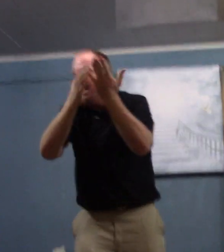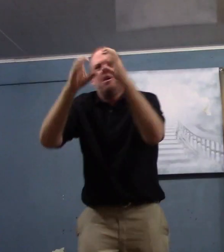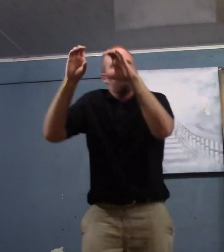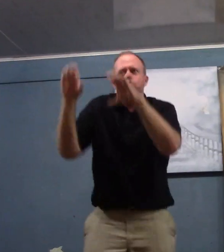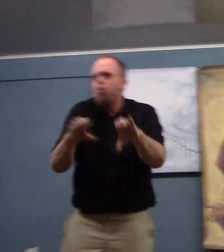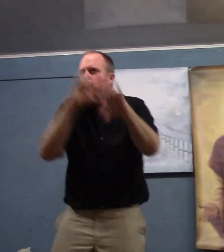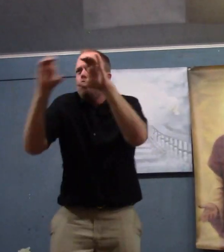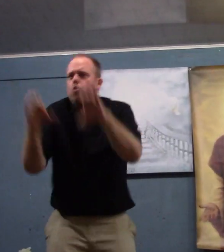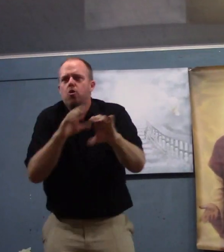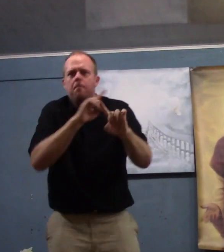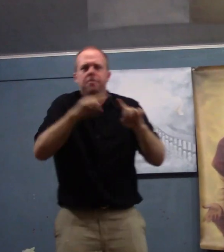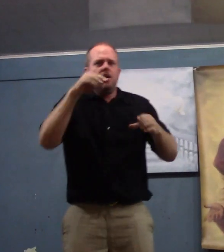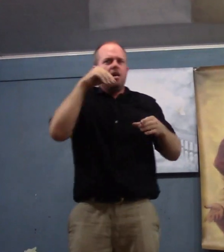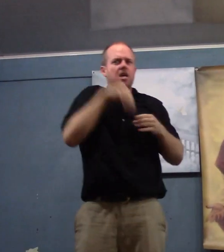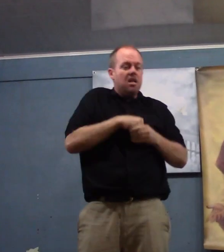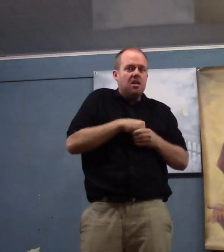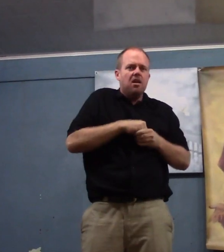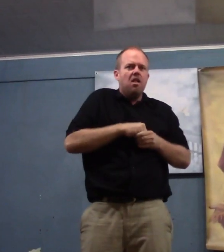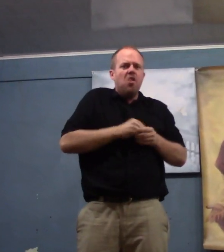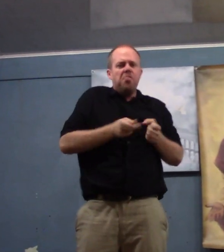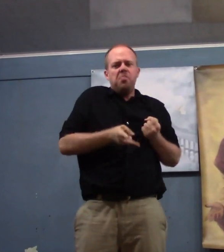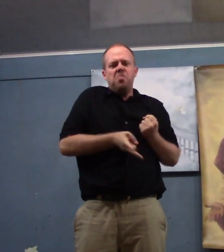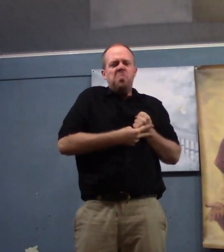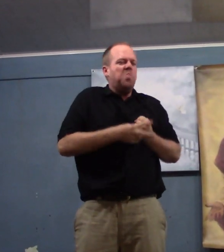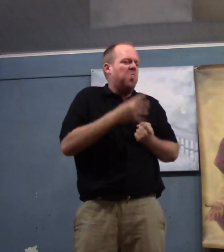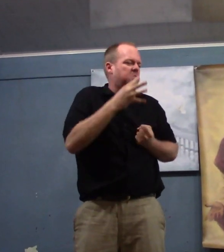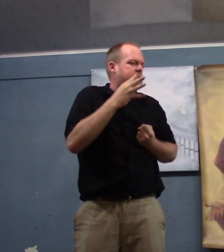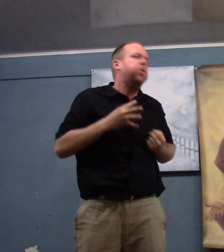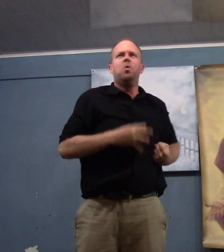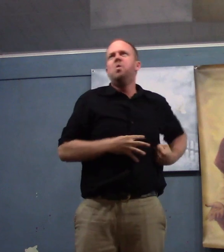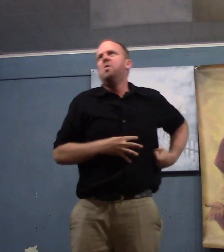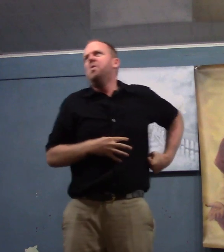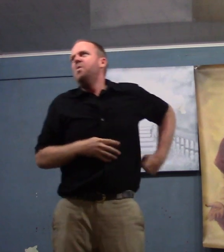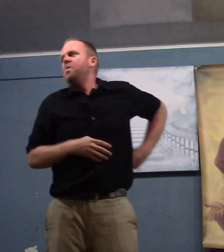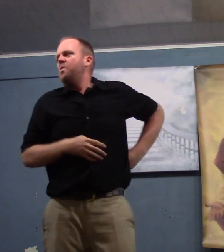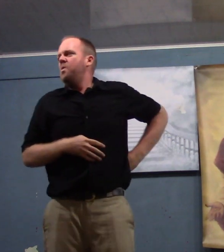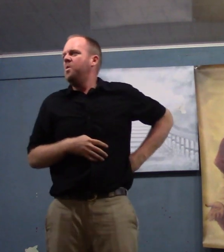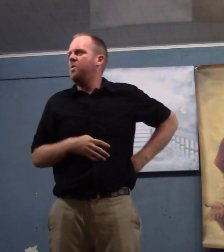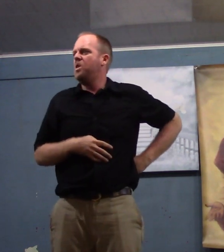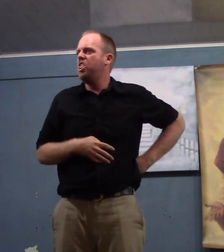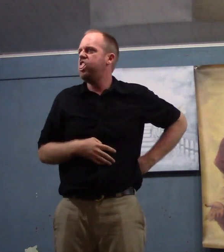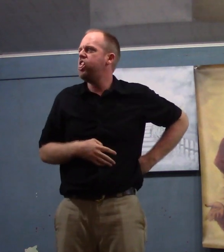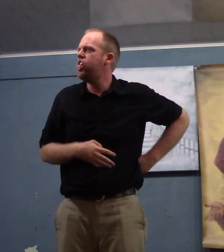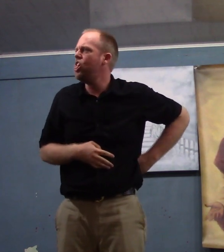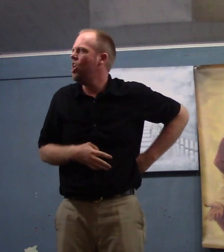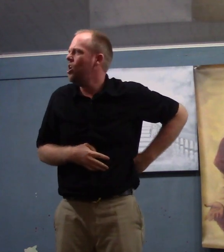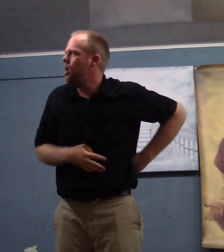to church, go to read the Bible. But in their heart, there is no lust or sin.